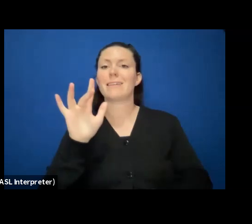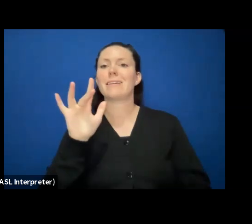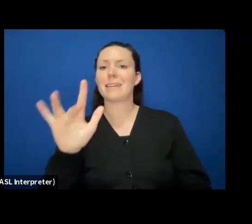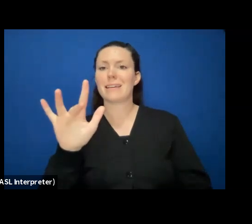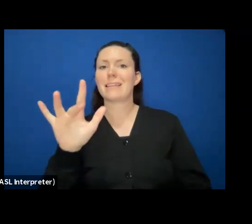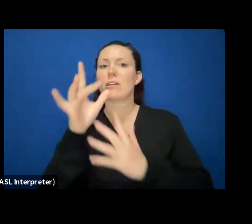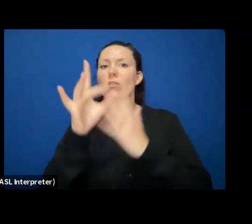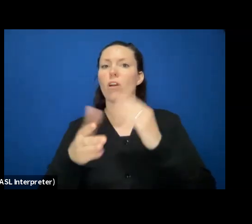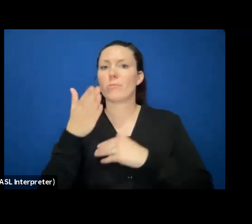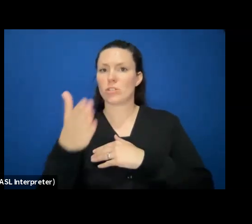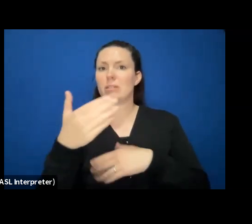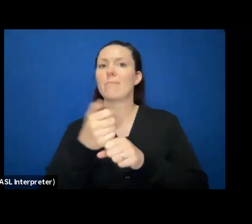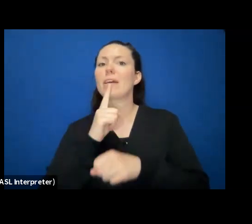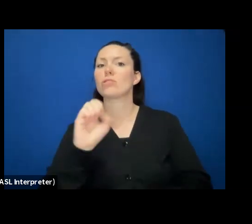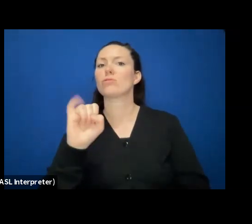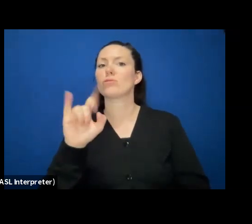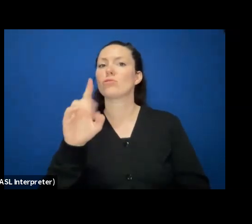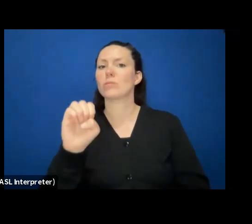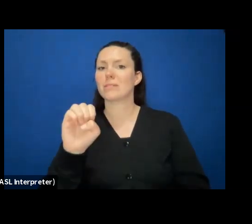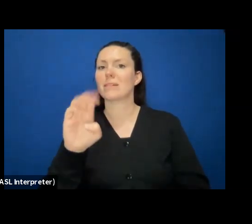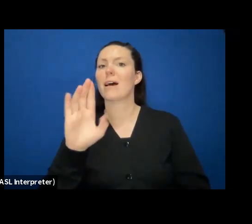options there and make sure you're in side-by-side mode.